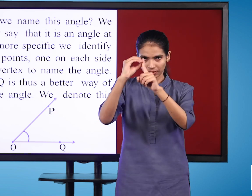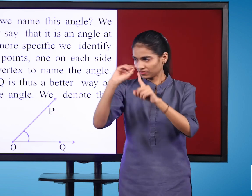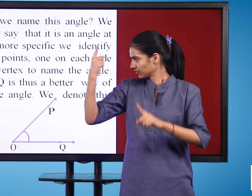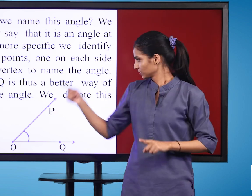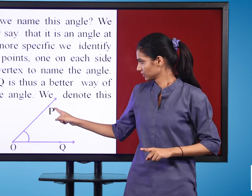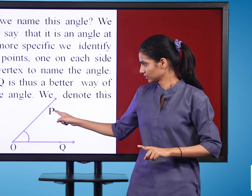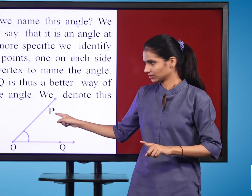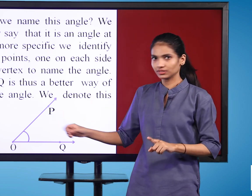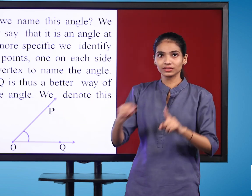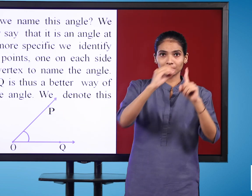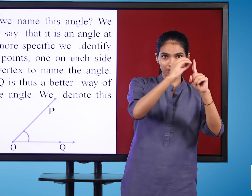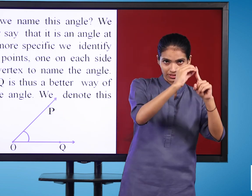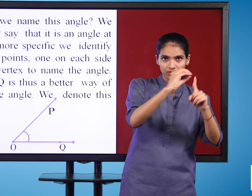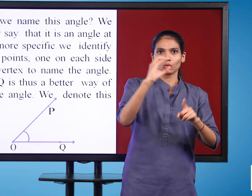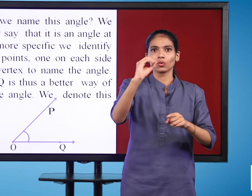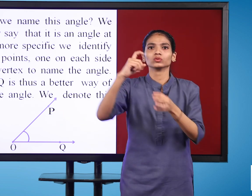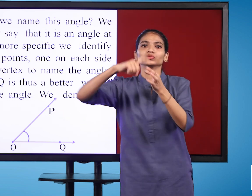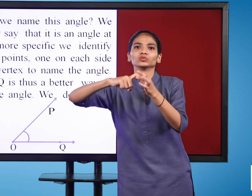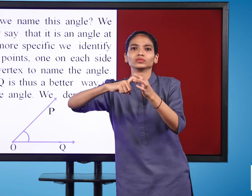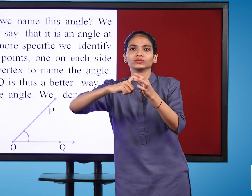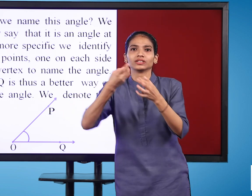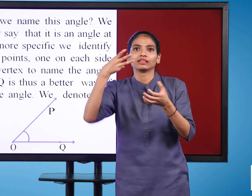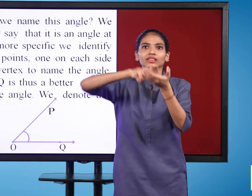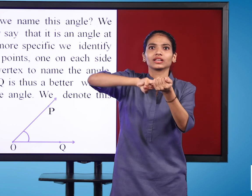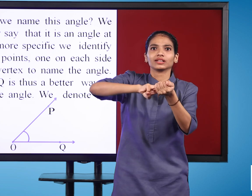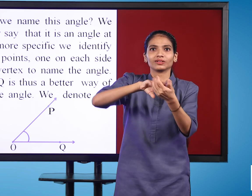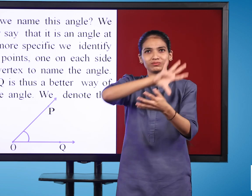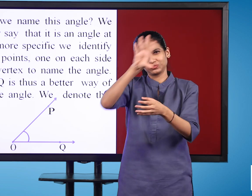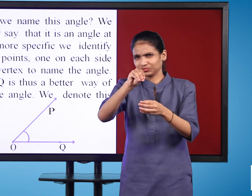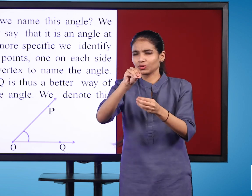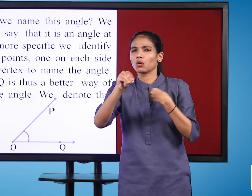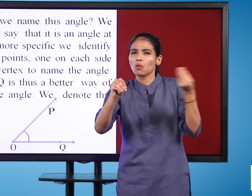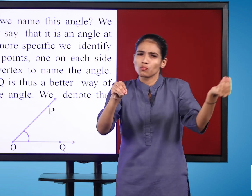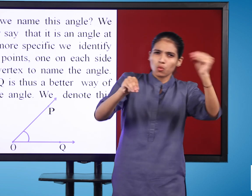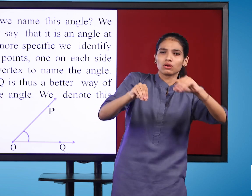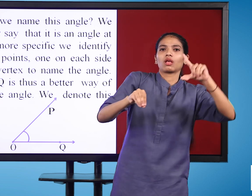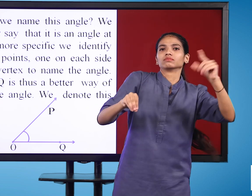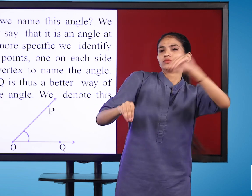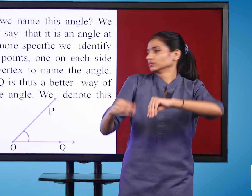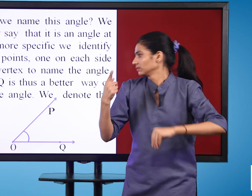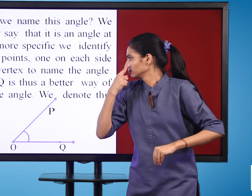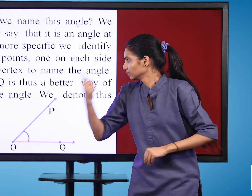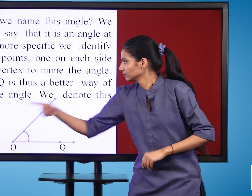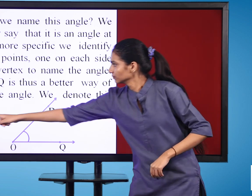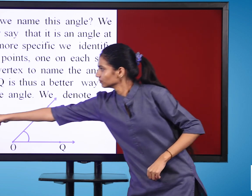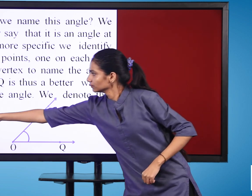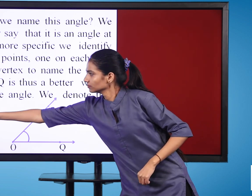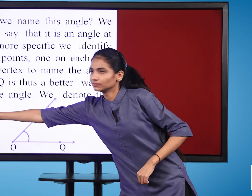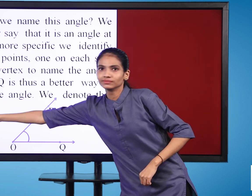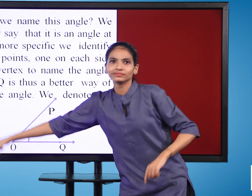Angle POQ is thus a better way of naming the angle. We denote this